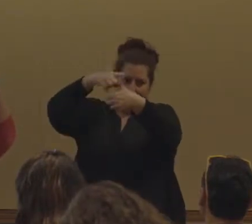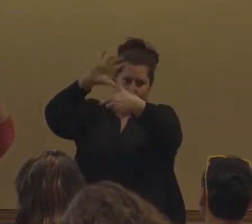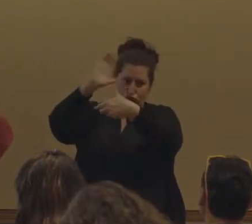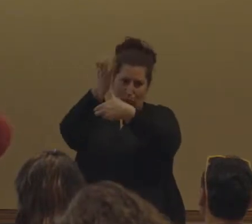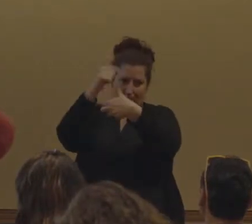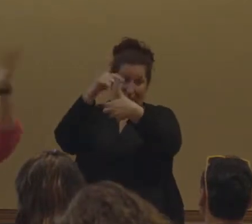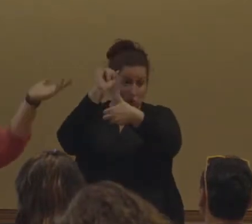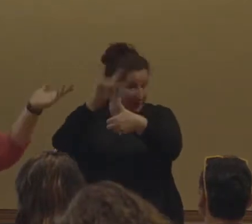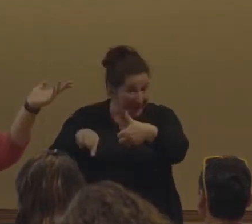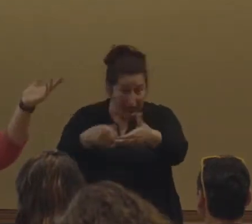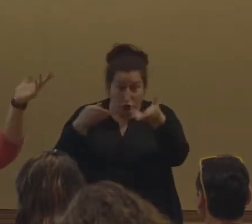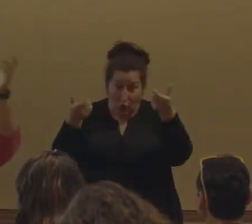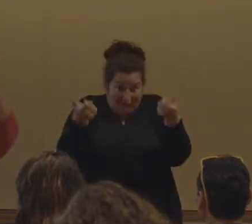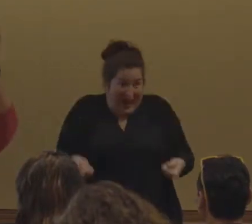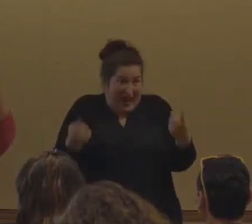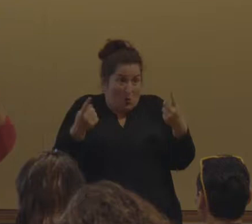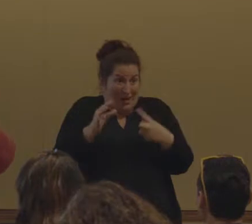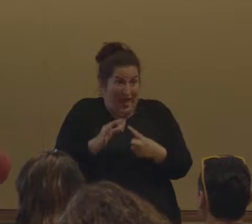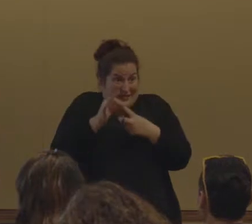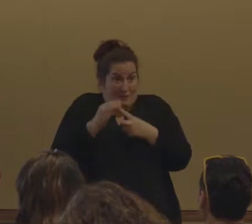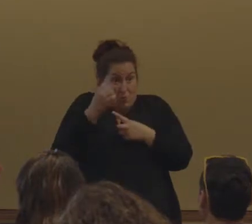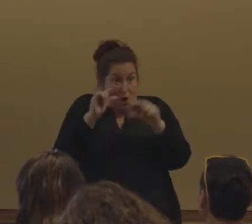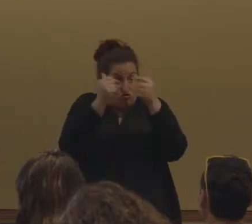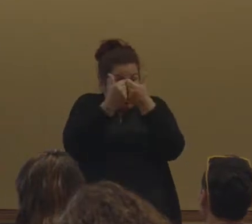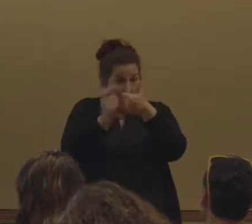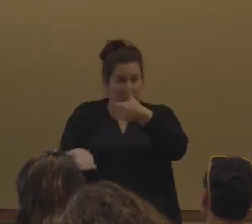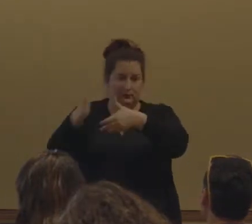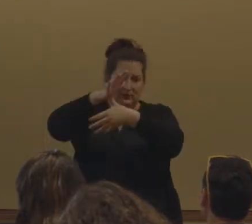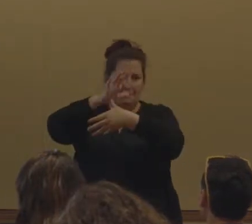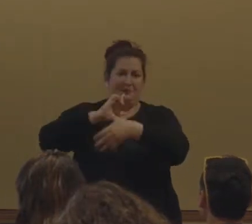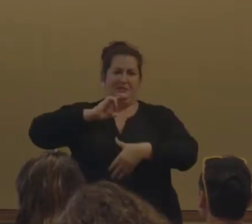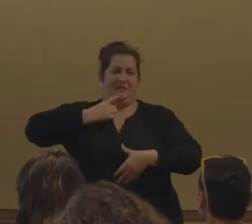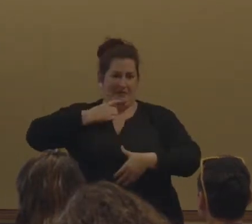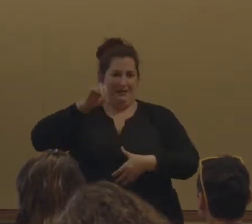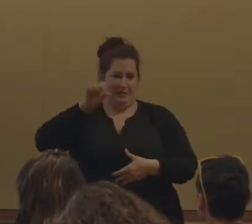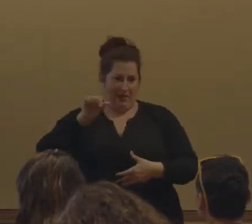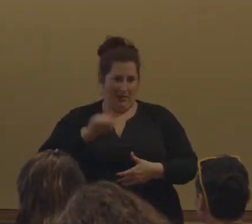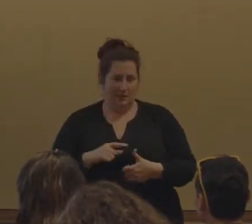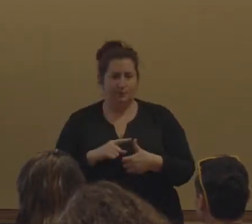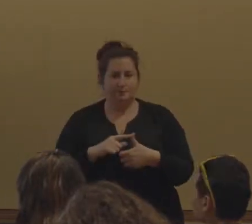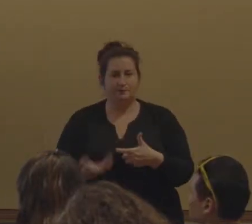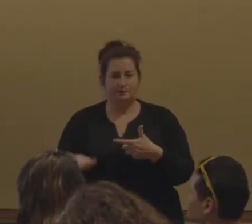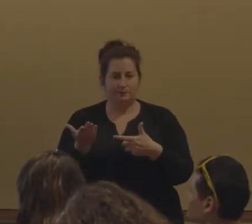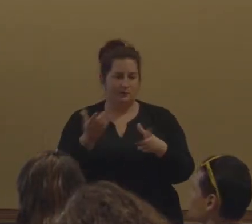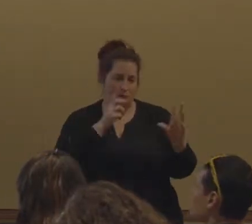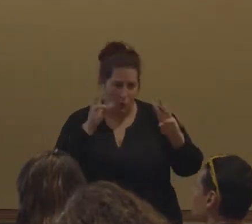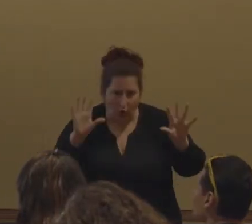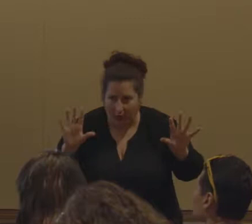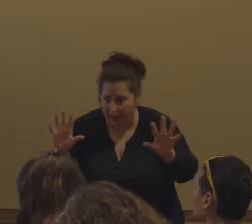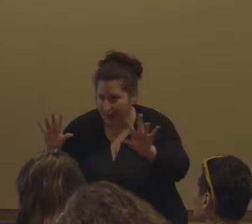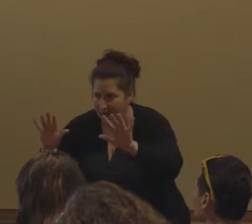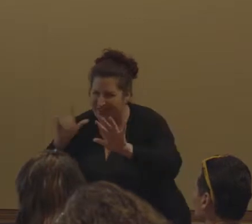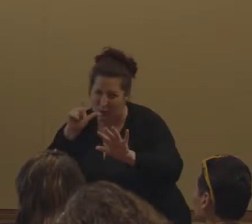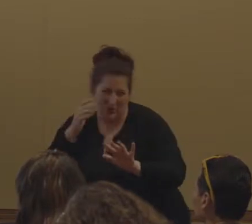if we can't serve anybody except one group, it's going to be the group with the most significant disabilities. Don't worry, you don't